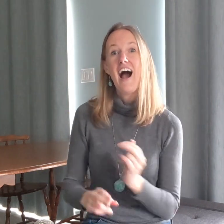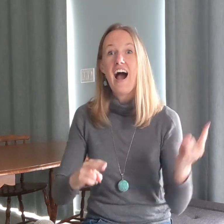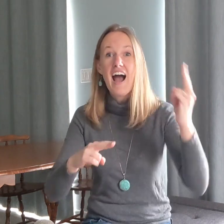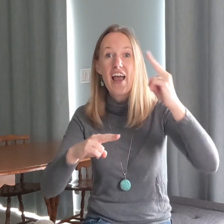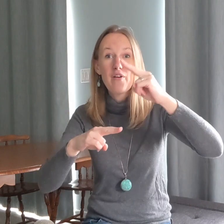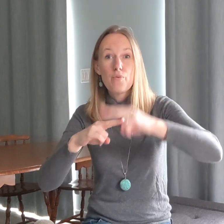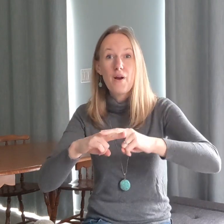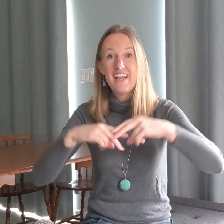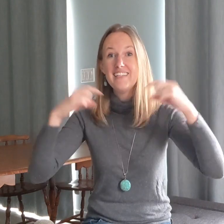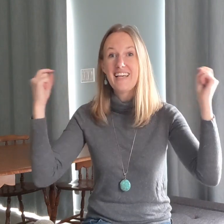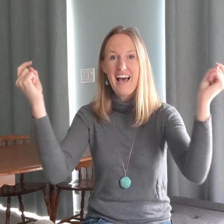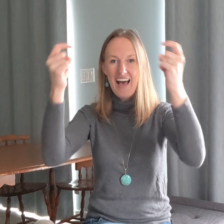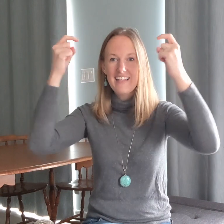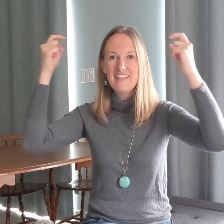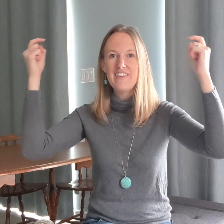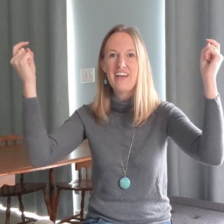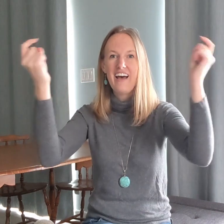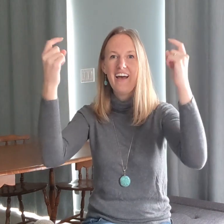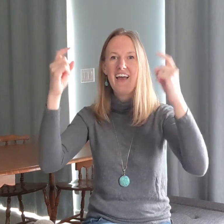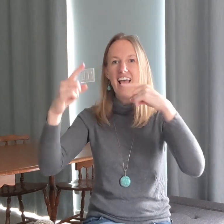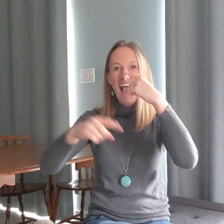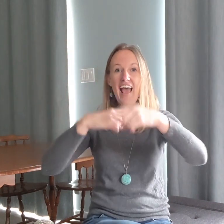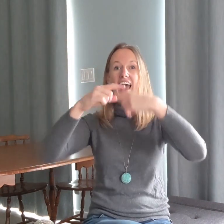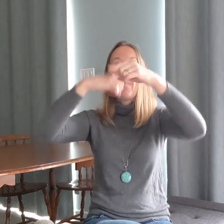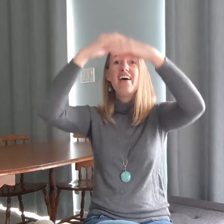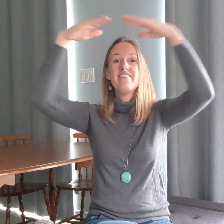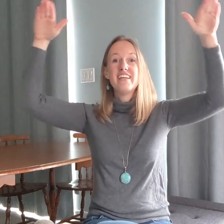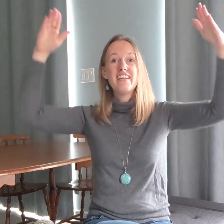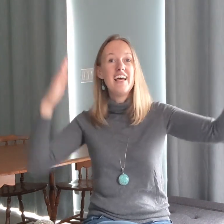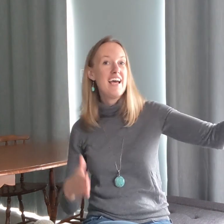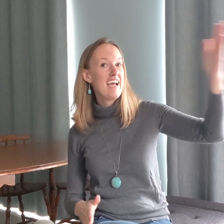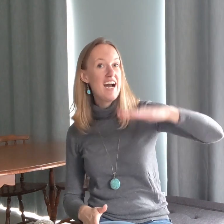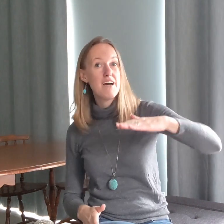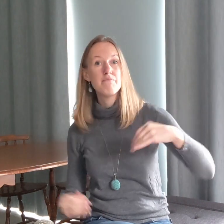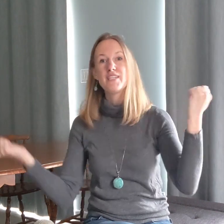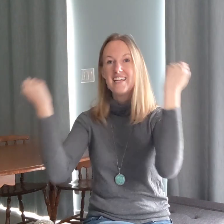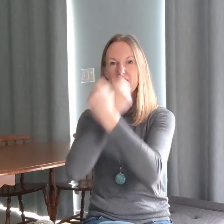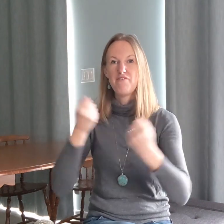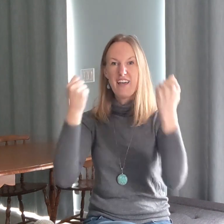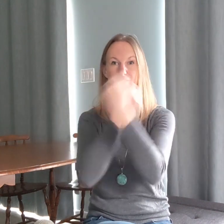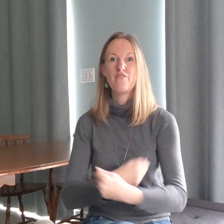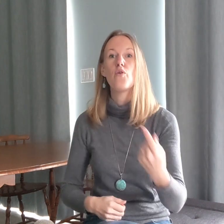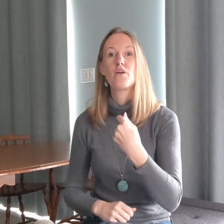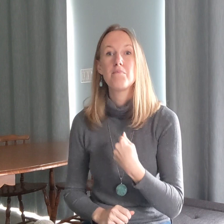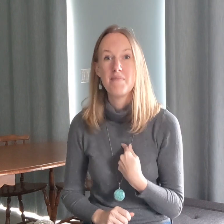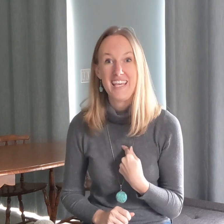I raise a hallelujah. I raise comes to fight for me.